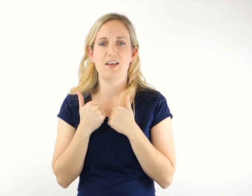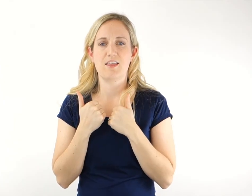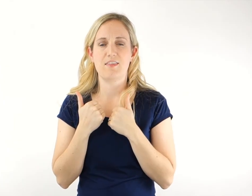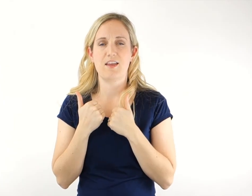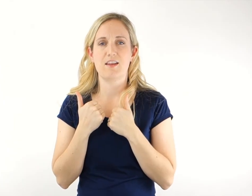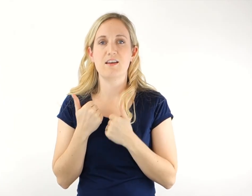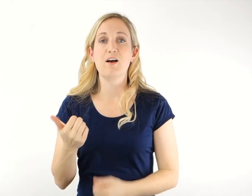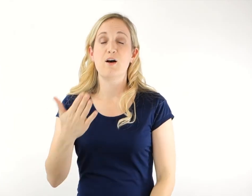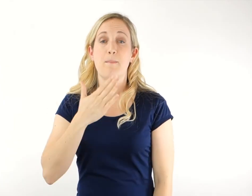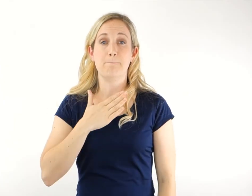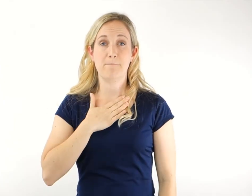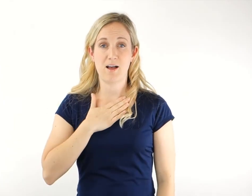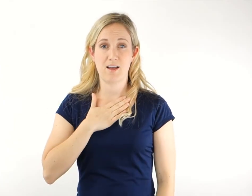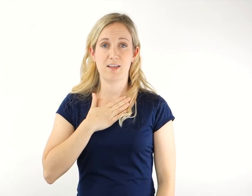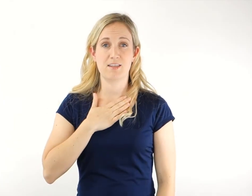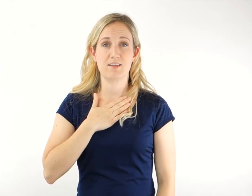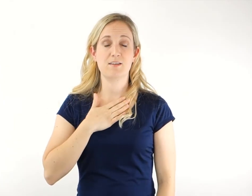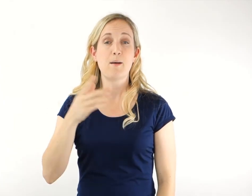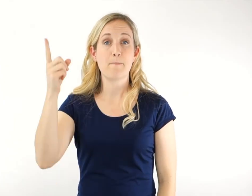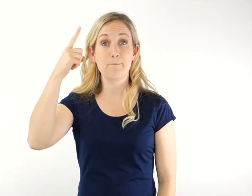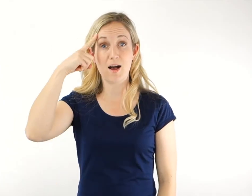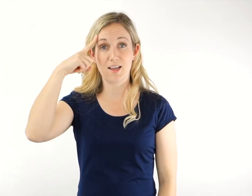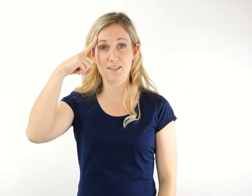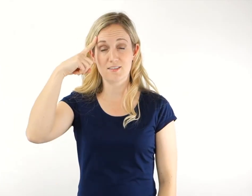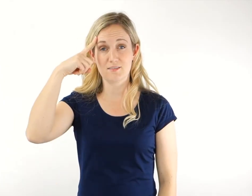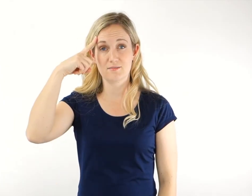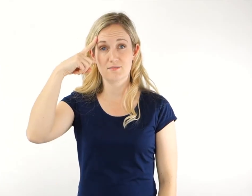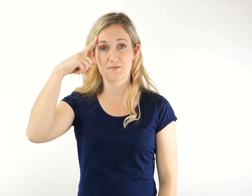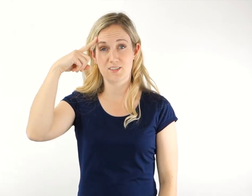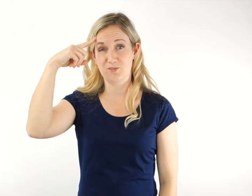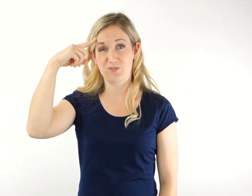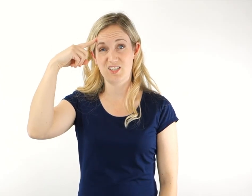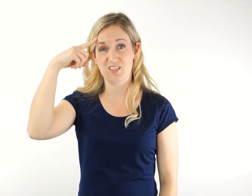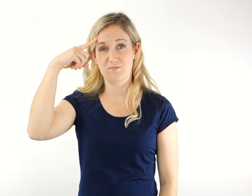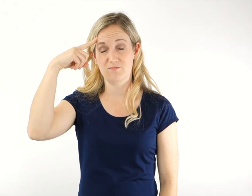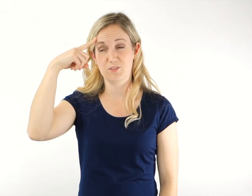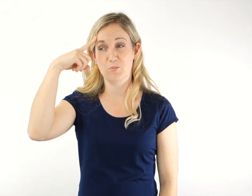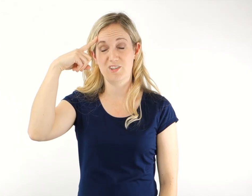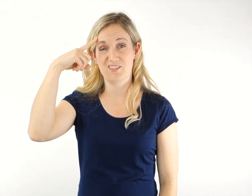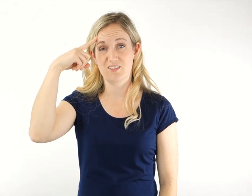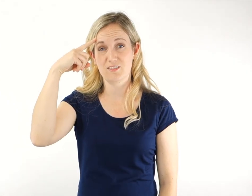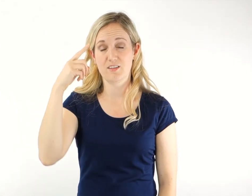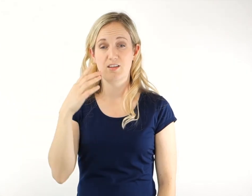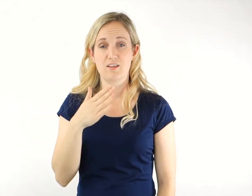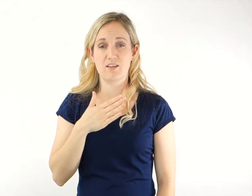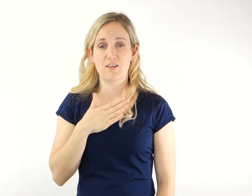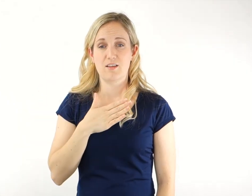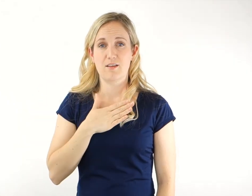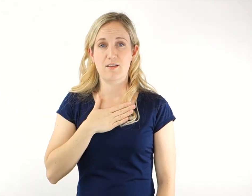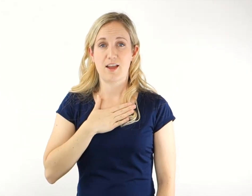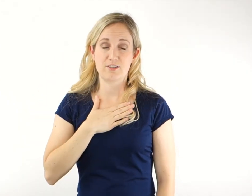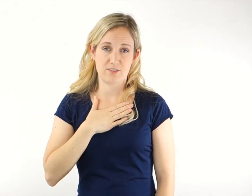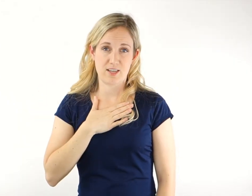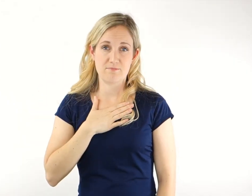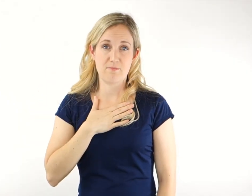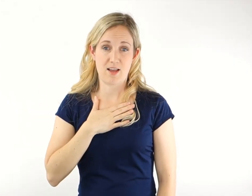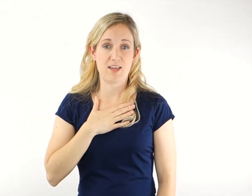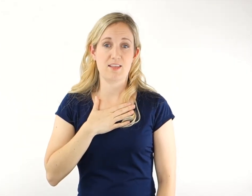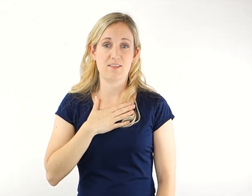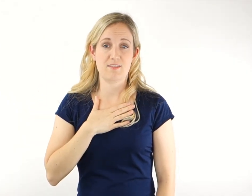And then my mind. That's super easy. Good point. I do sign my